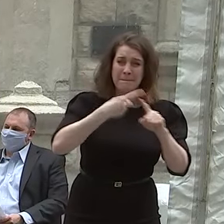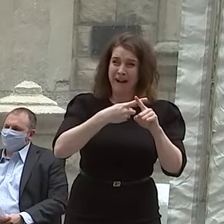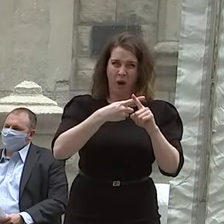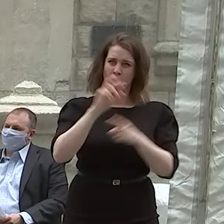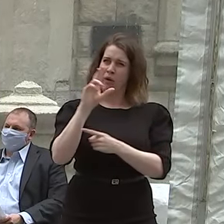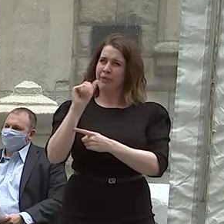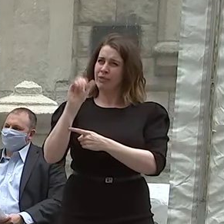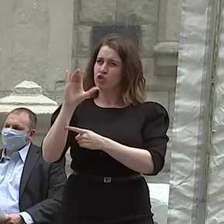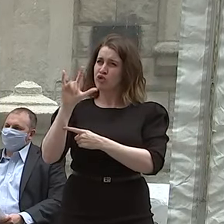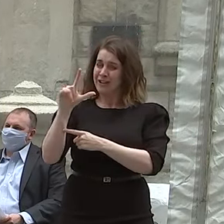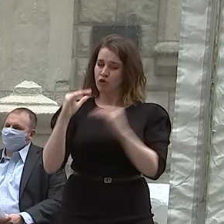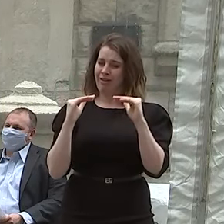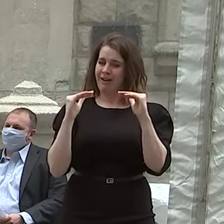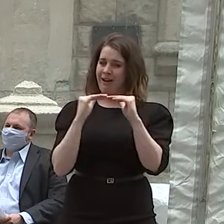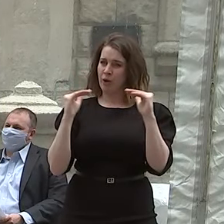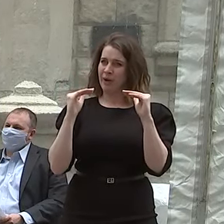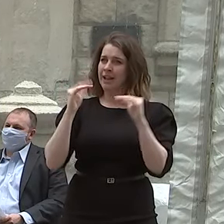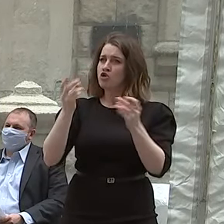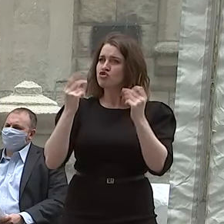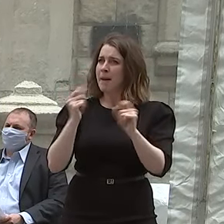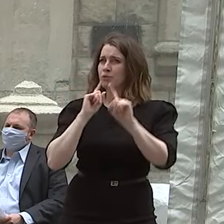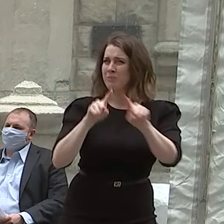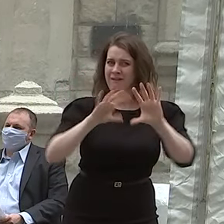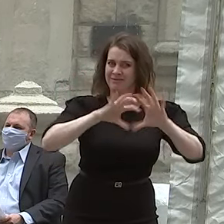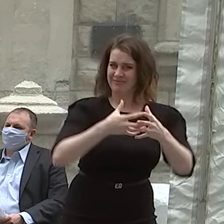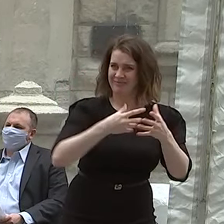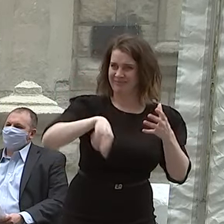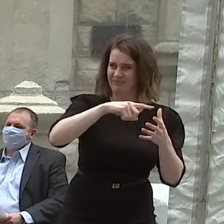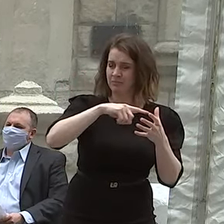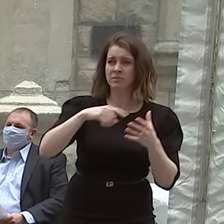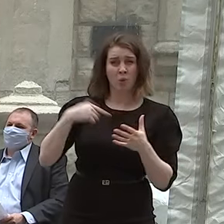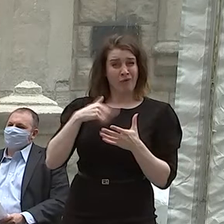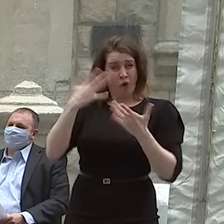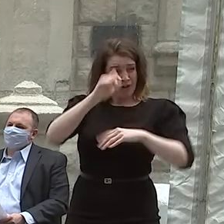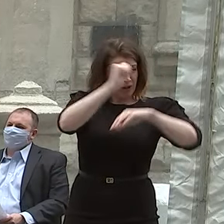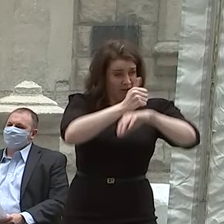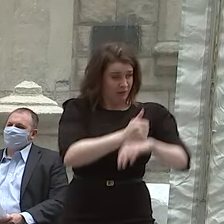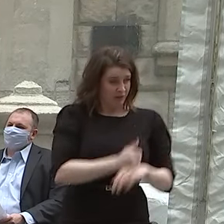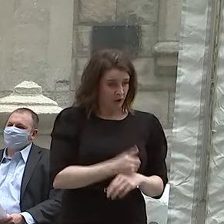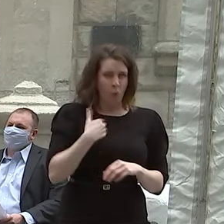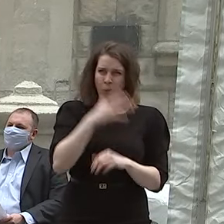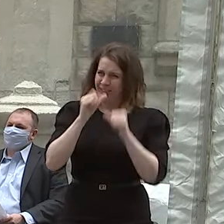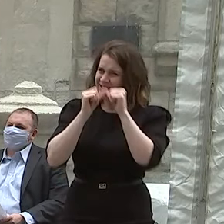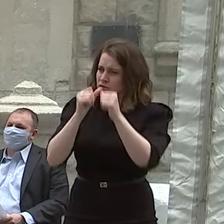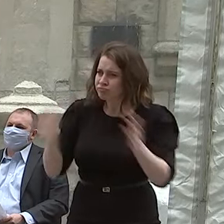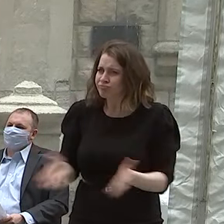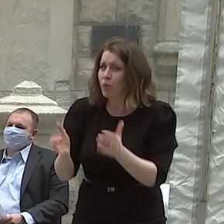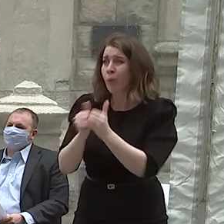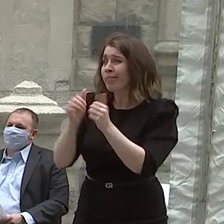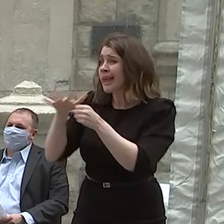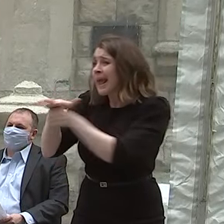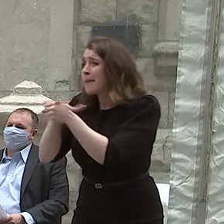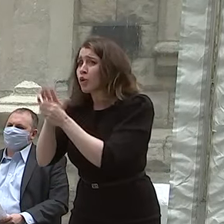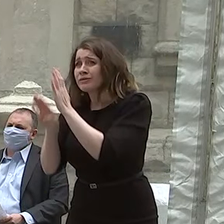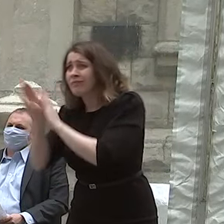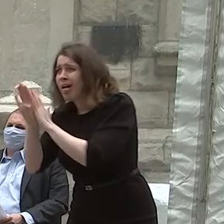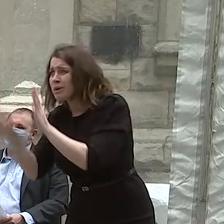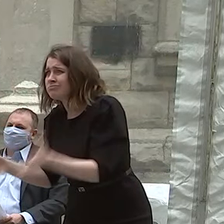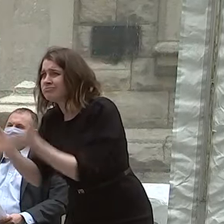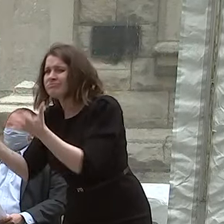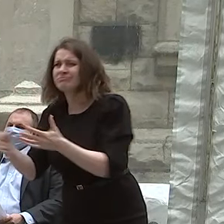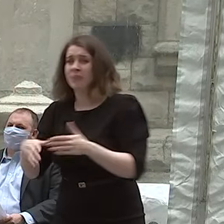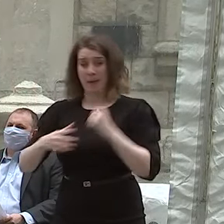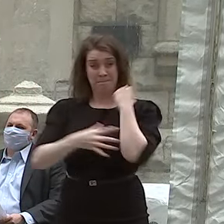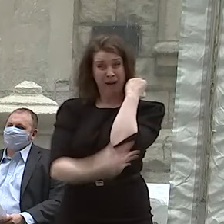Rapid Response Team. And we will build on our bold measures already underway in the neighborhood development and poverty